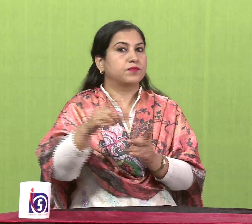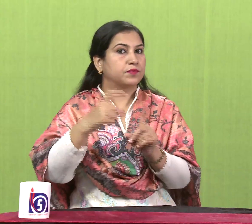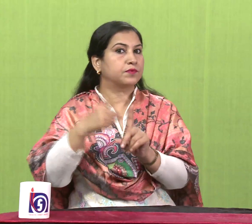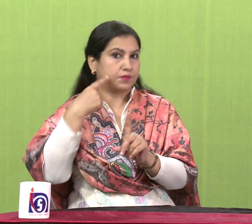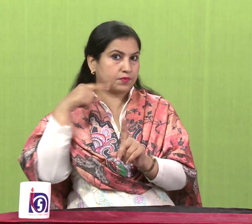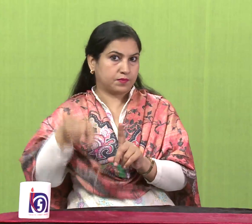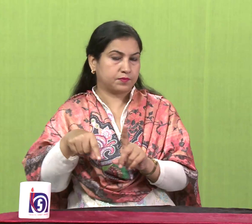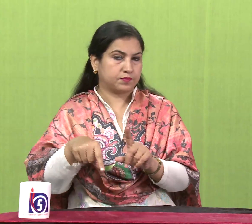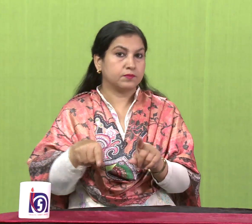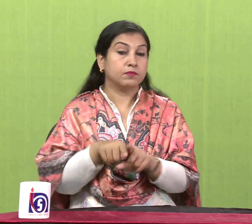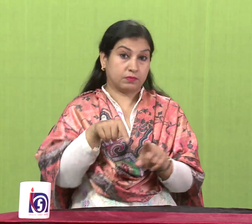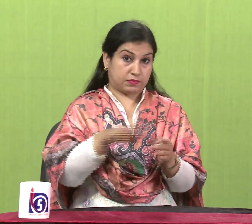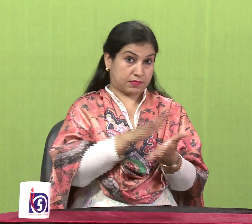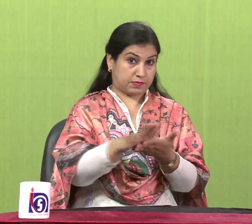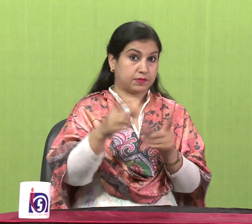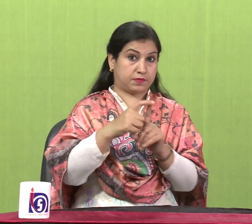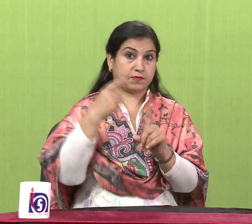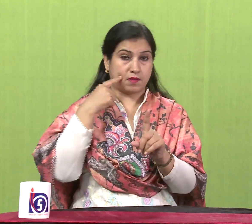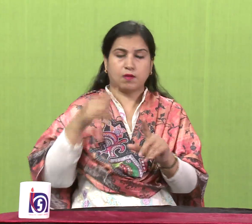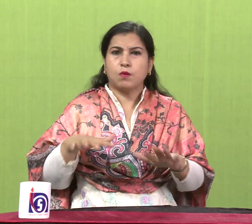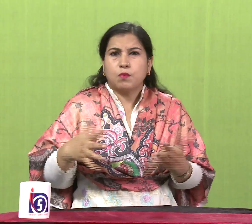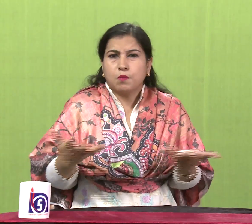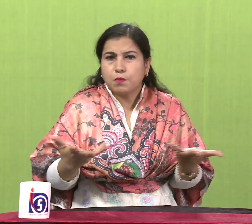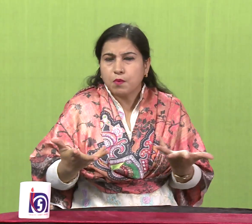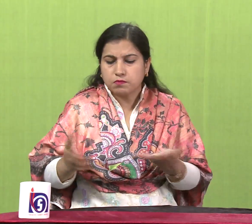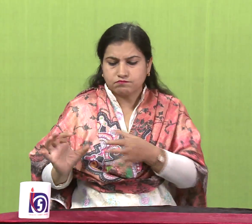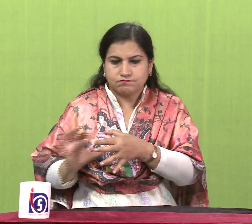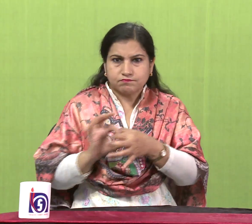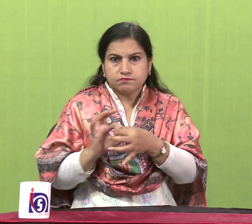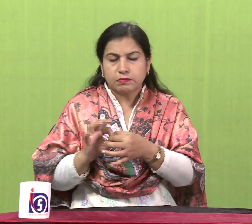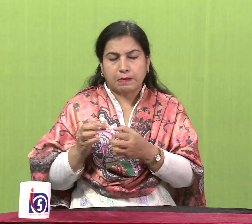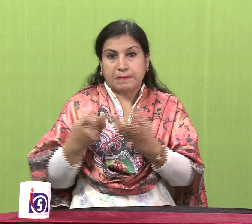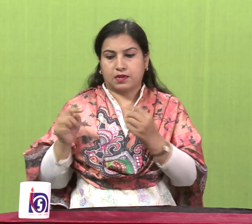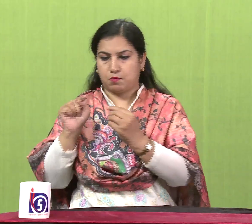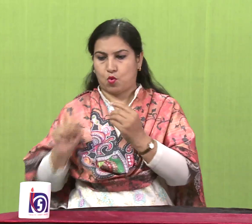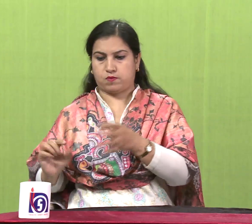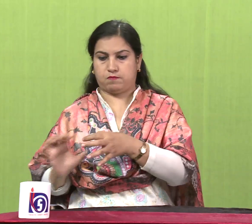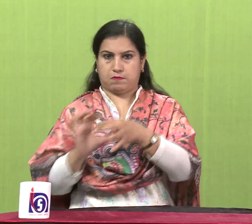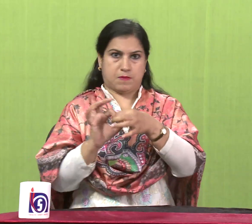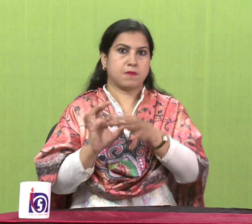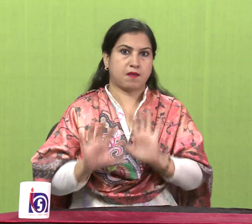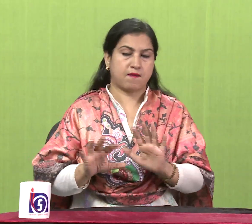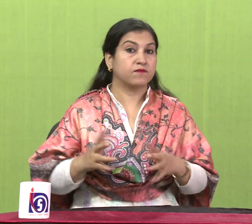The HDI is based on many factors like